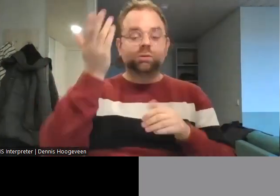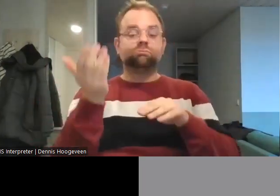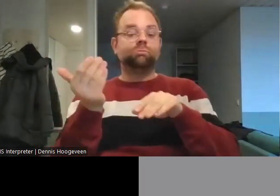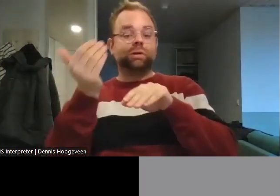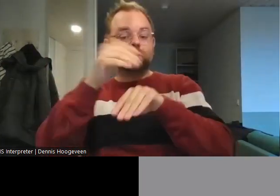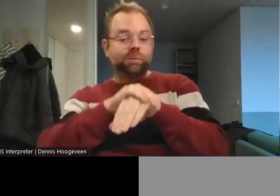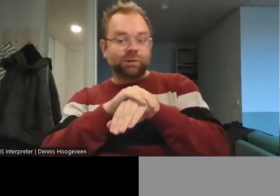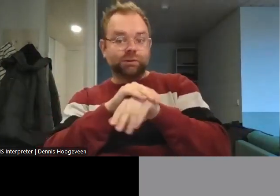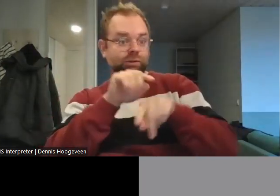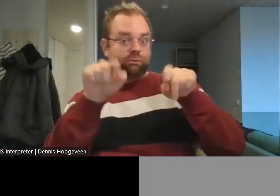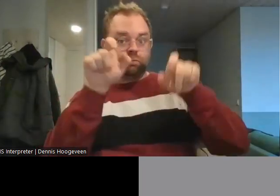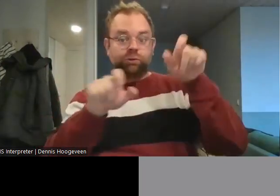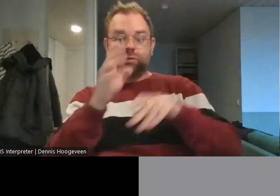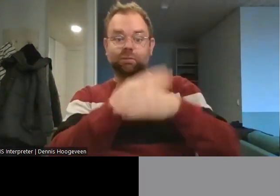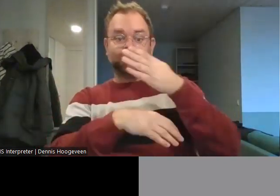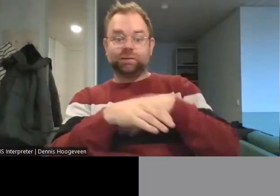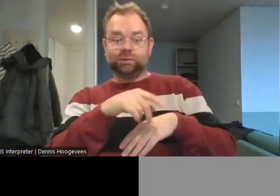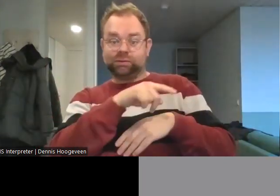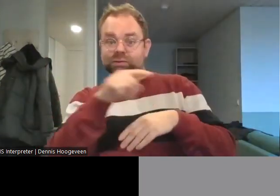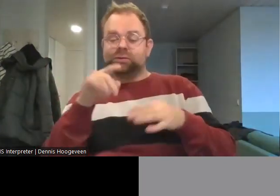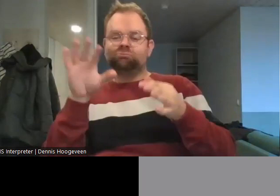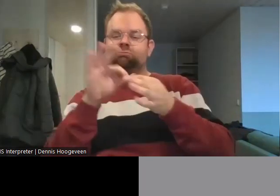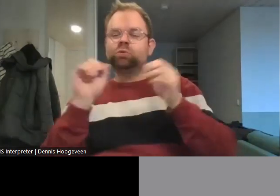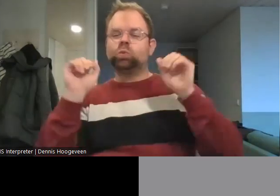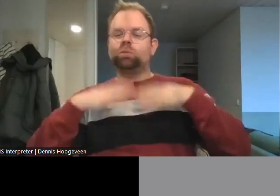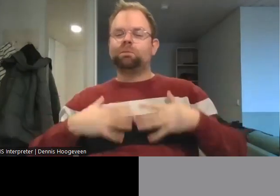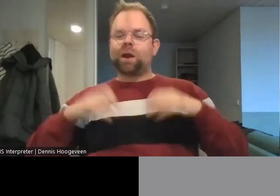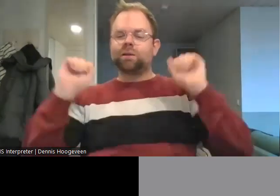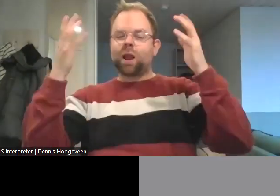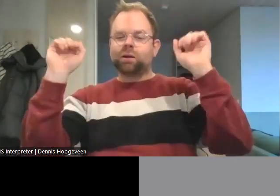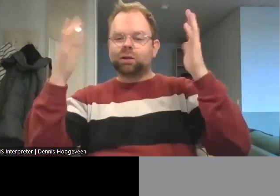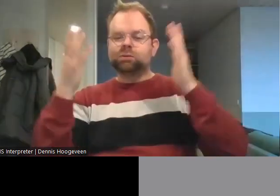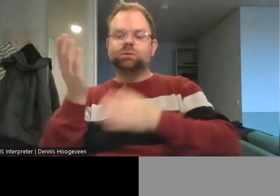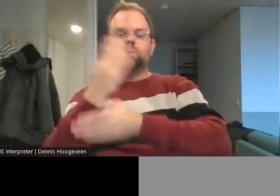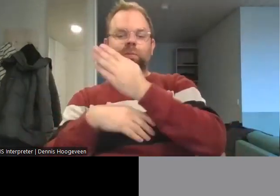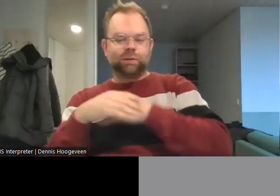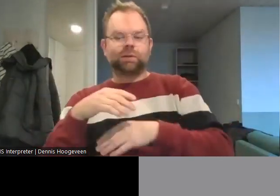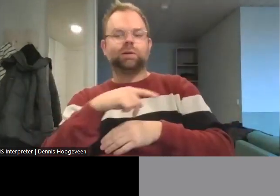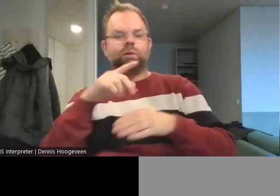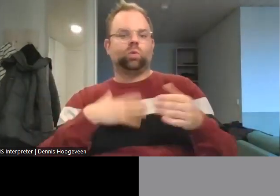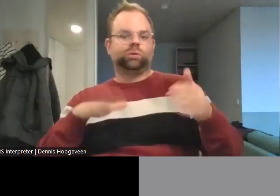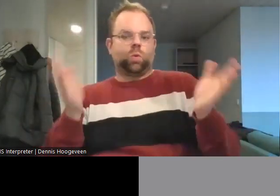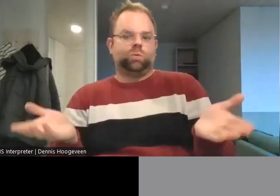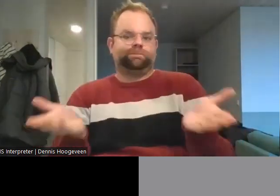to do this work in a nutshell, but we'll come back to it. I think the interpretation is working.